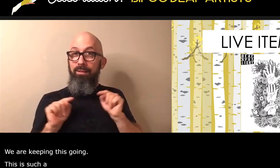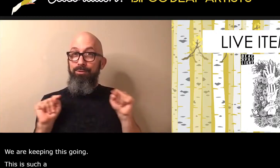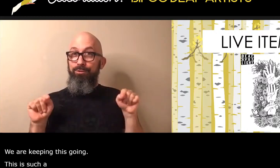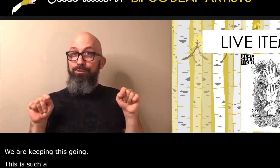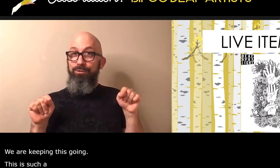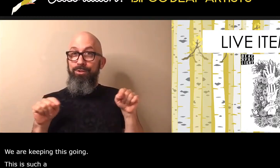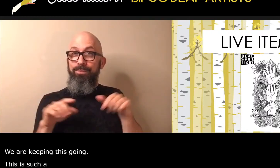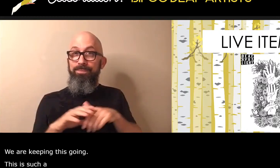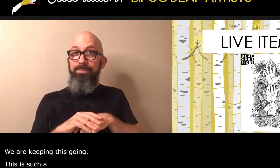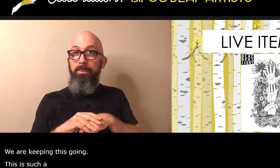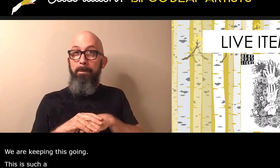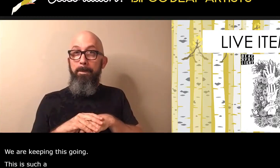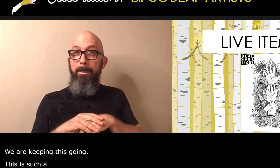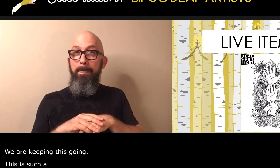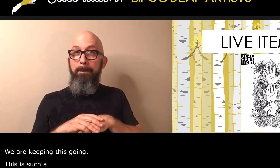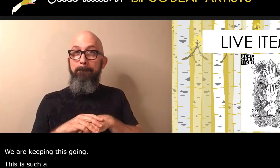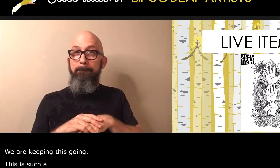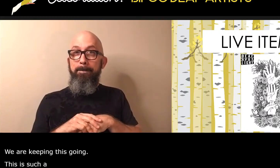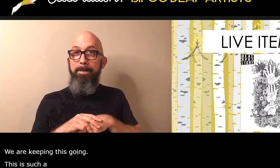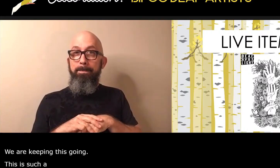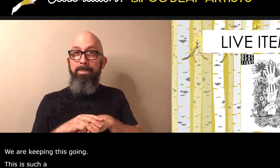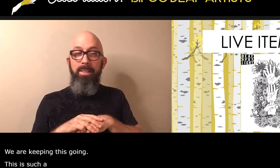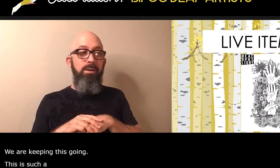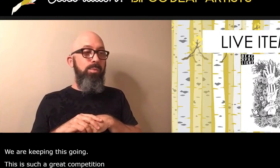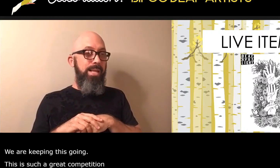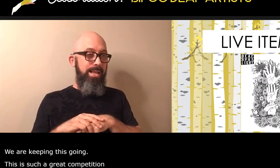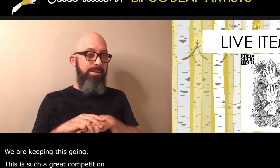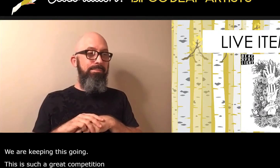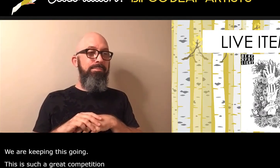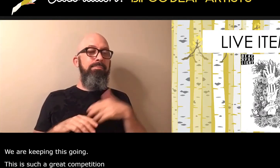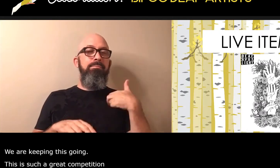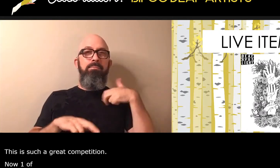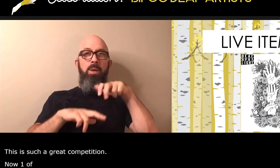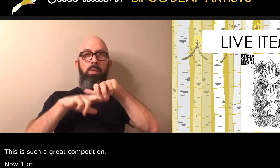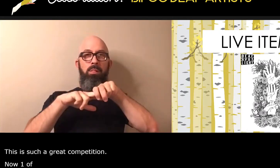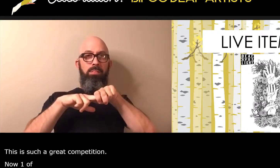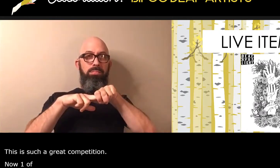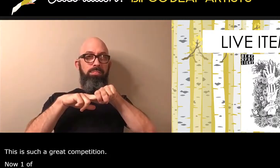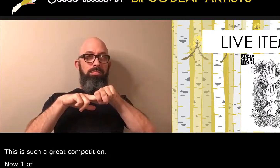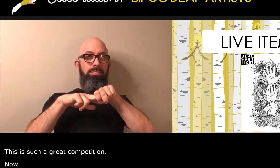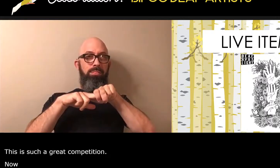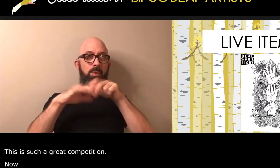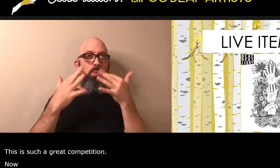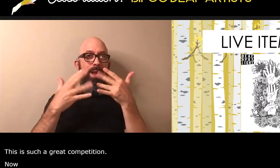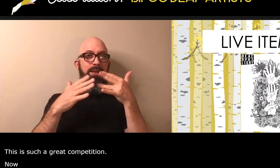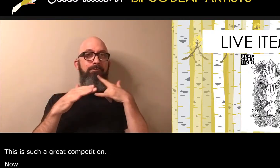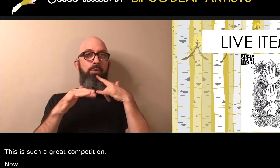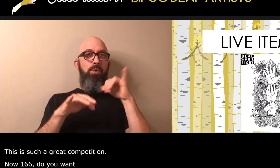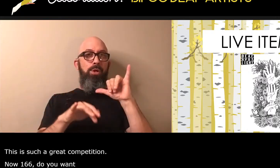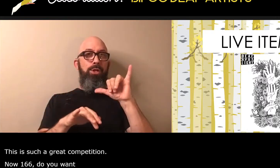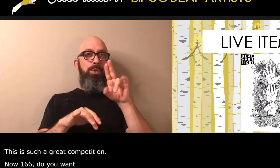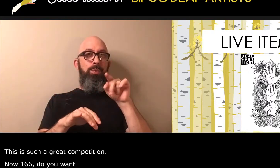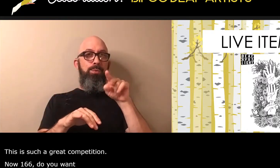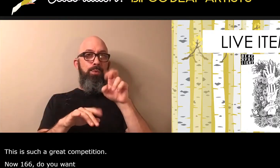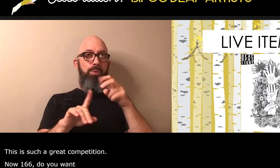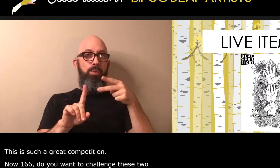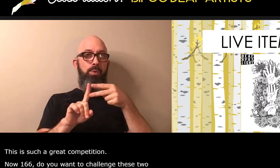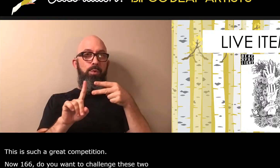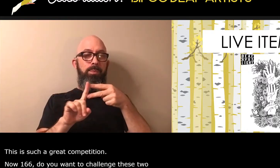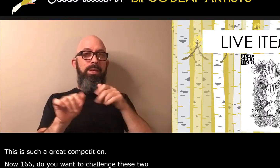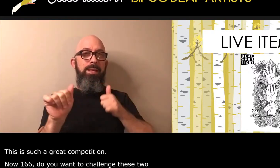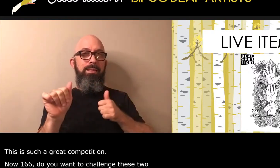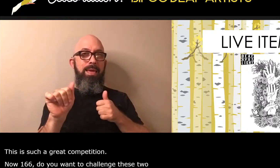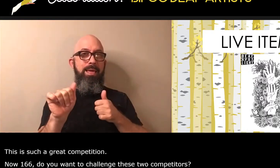Now, 166, do you want to challenge these two competitors? We're going to hold